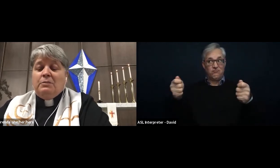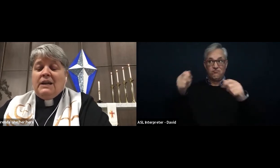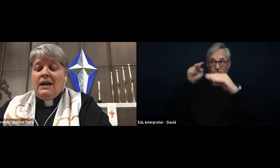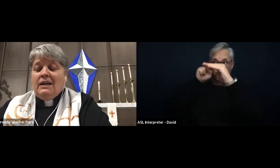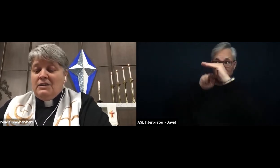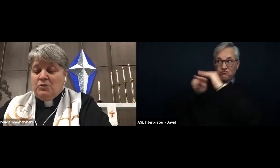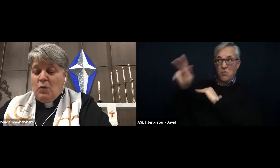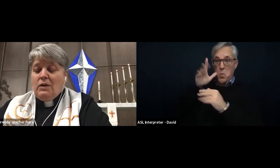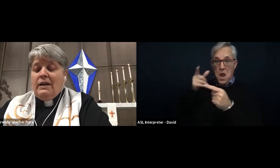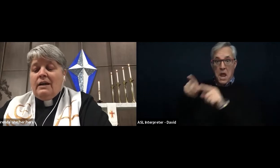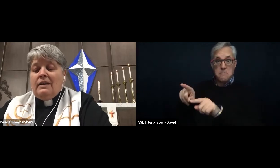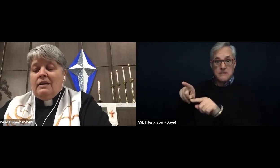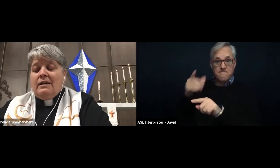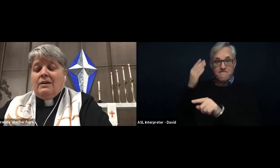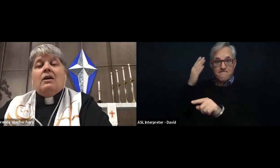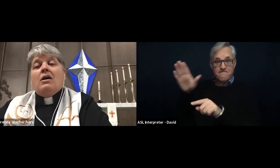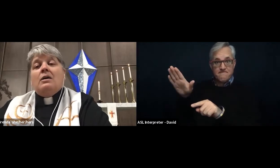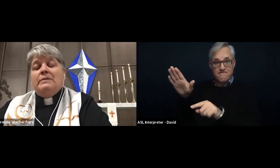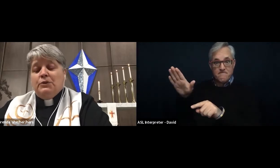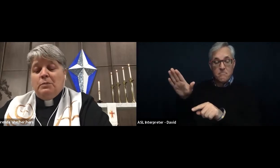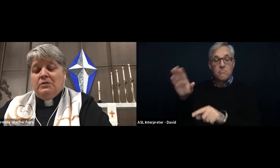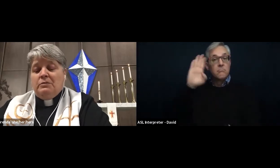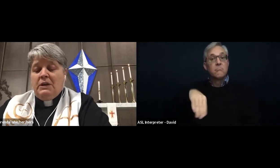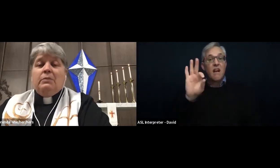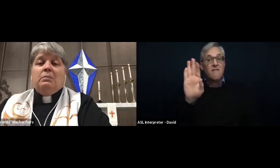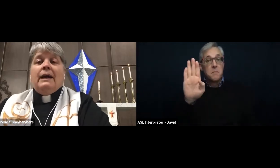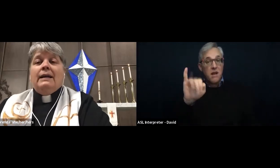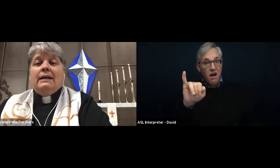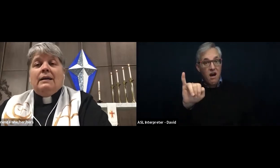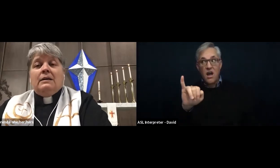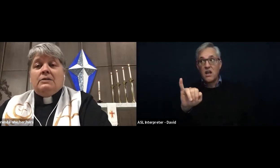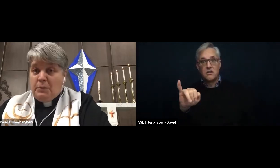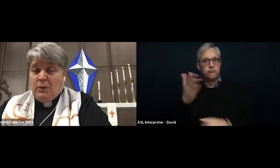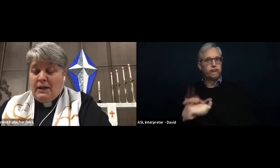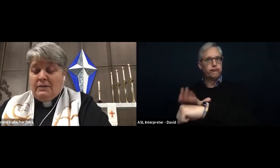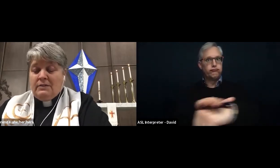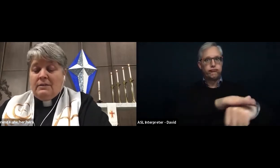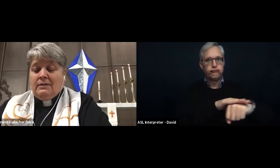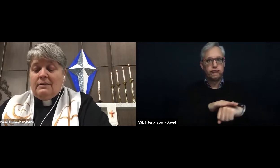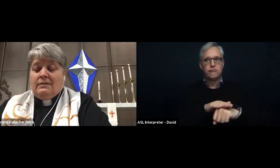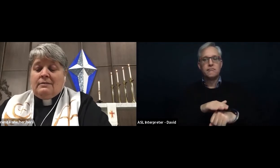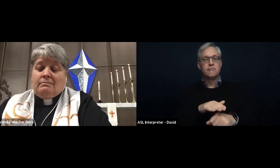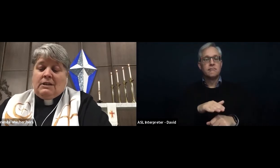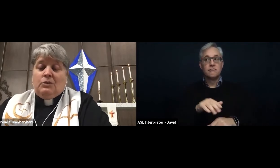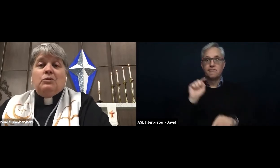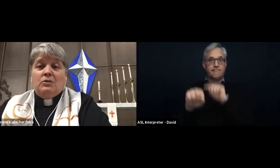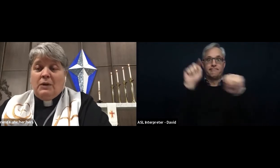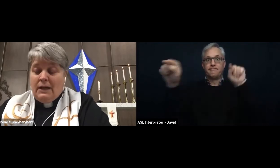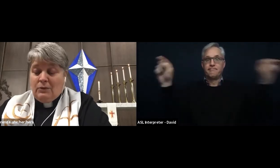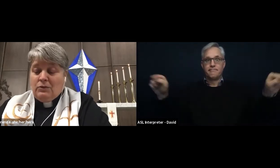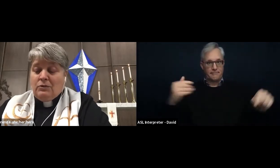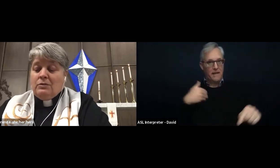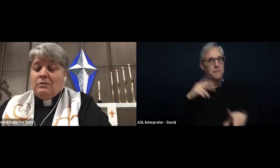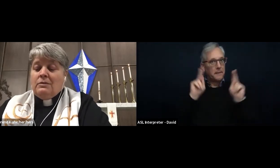The FBI is warning that there are armed groups of people planning to protest, and who knows